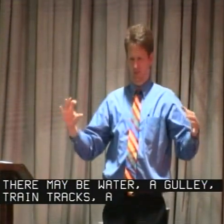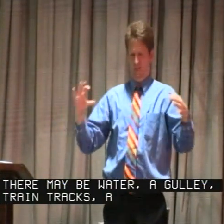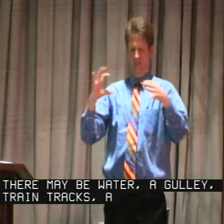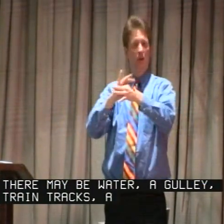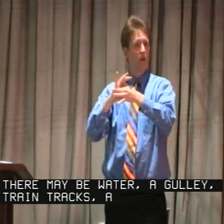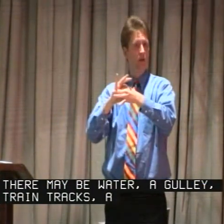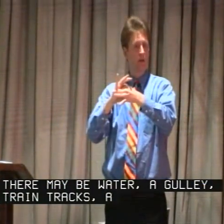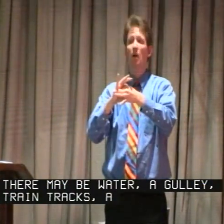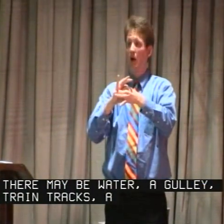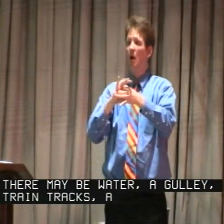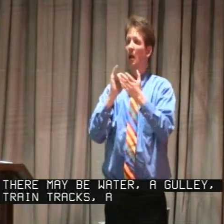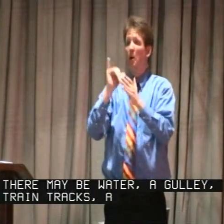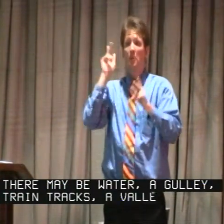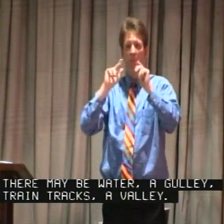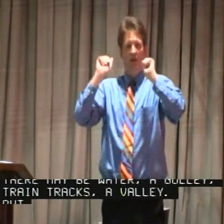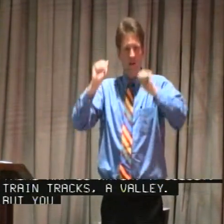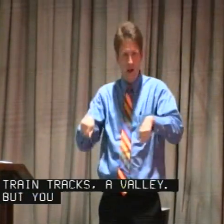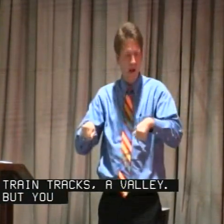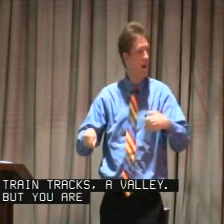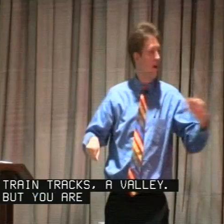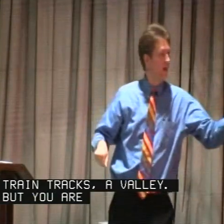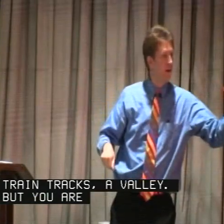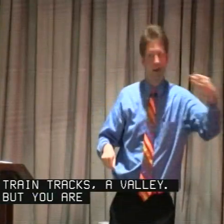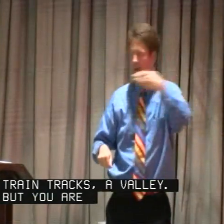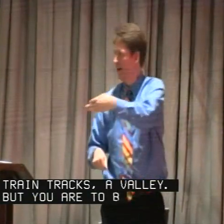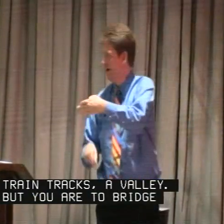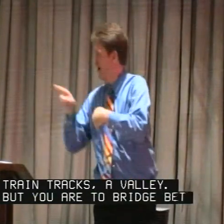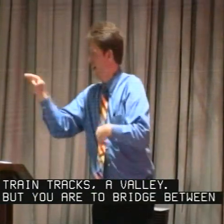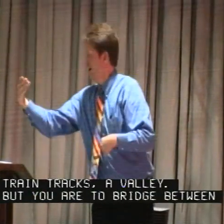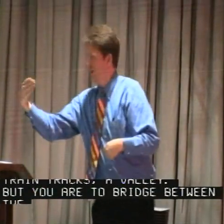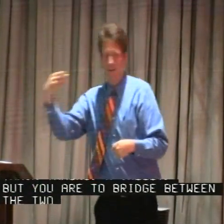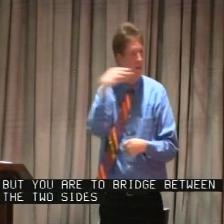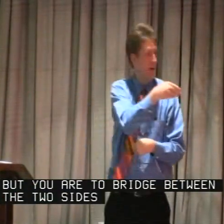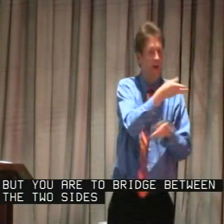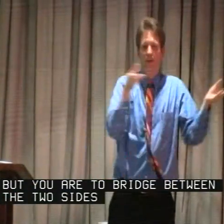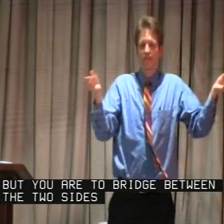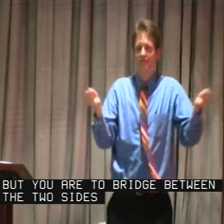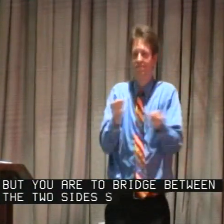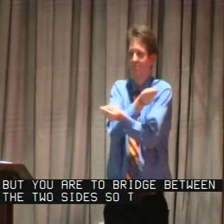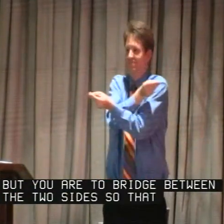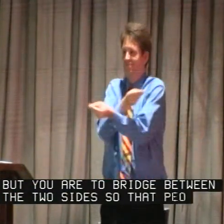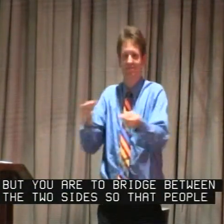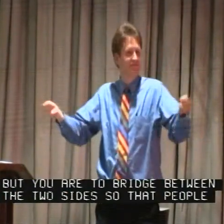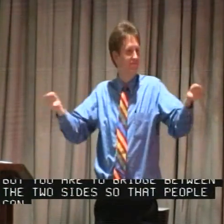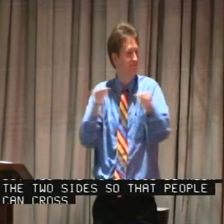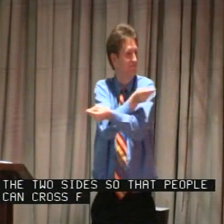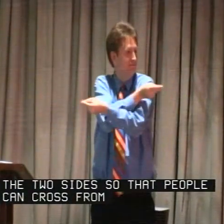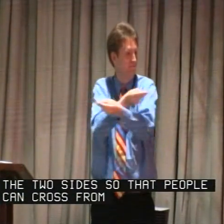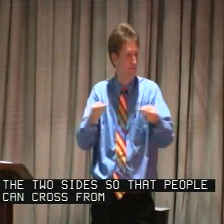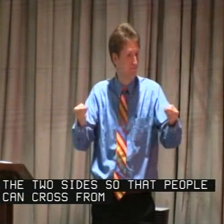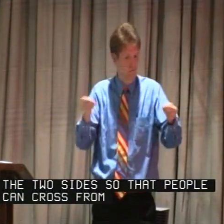bridge between the two sides so that people can cross from one side to the other.